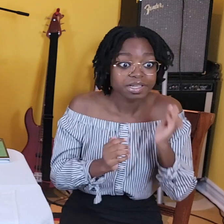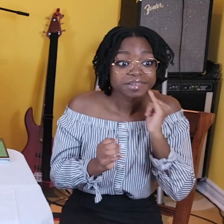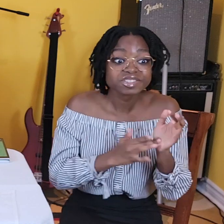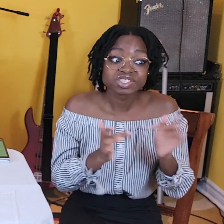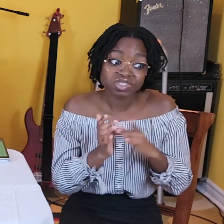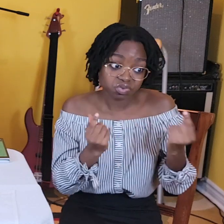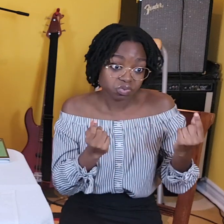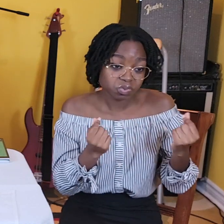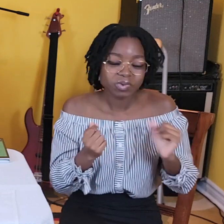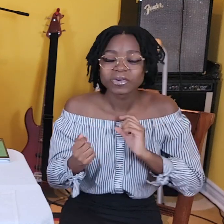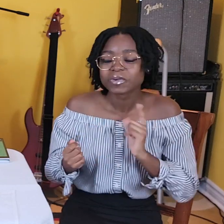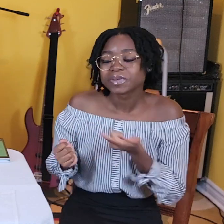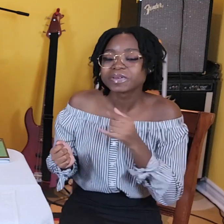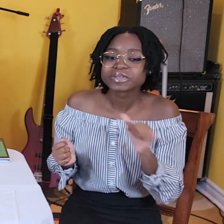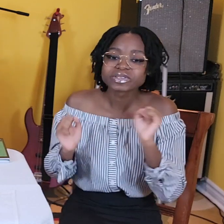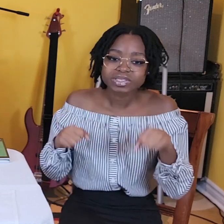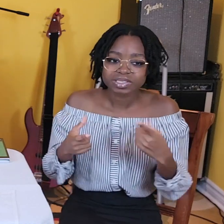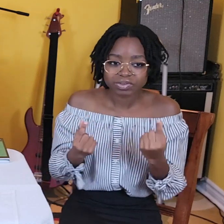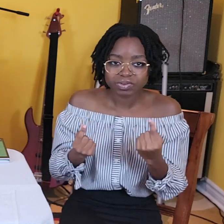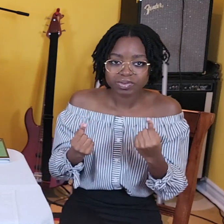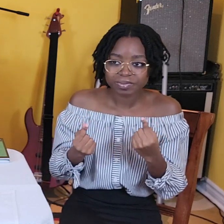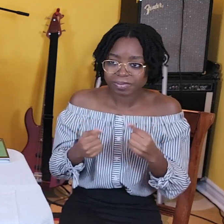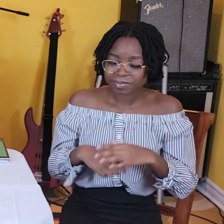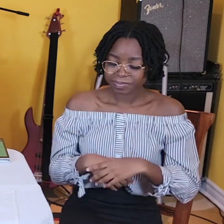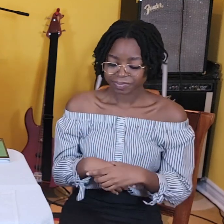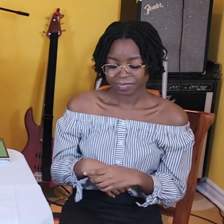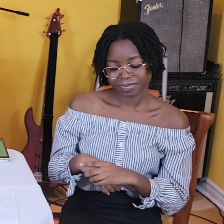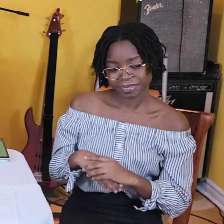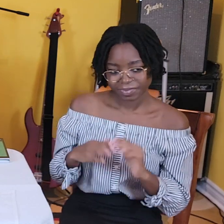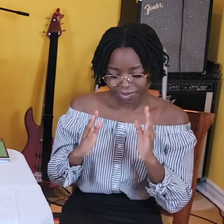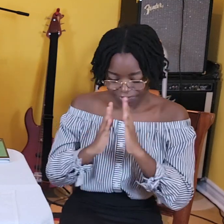Shall we spend a little bit of time reflecting?